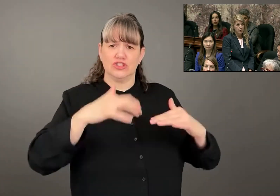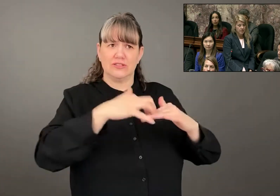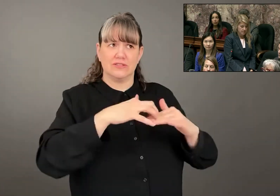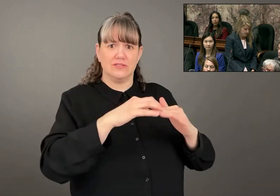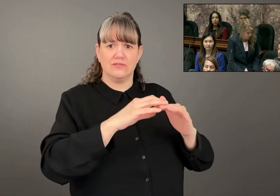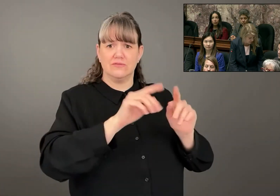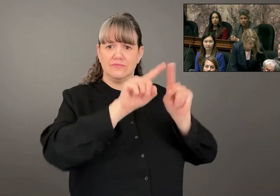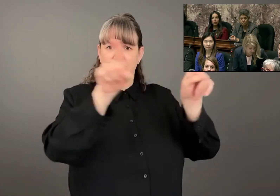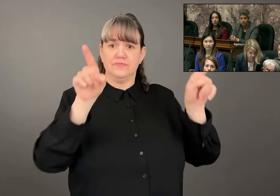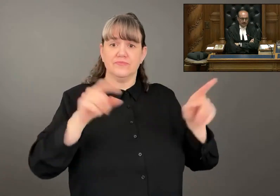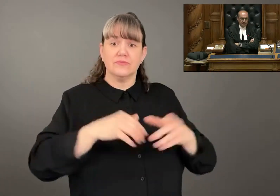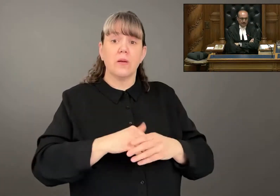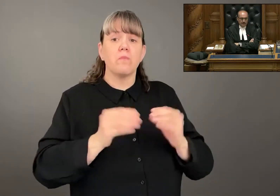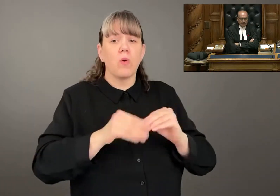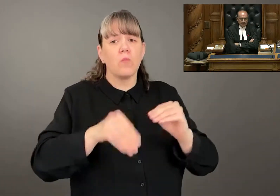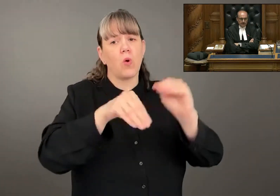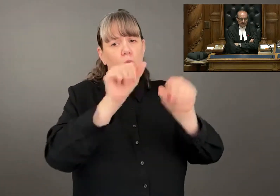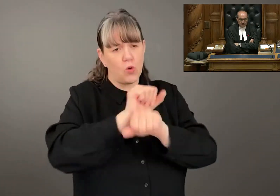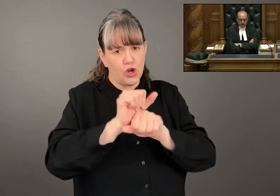opposite on this.